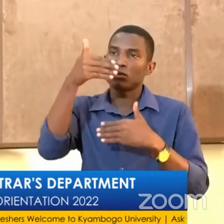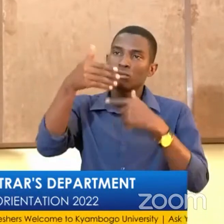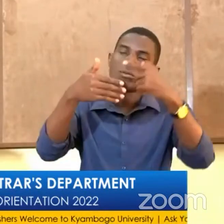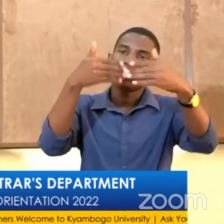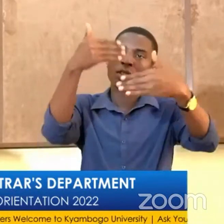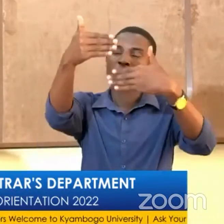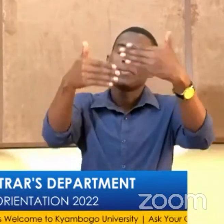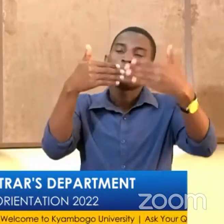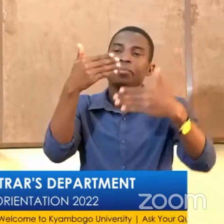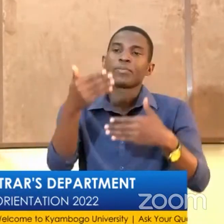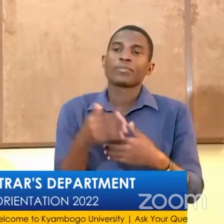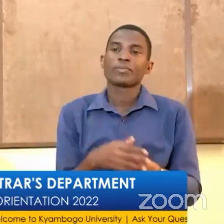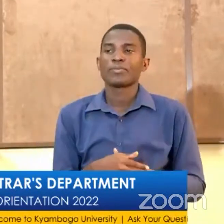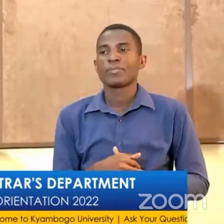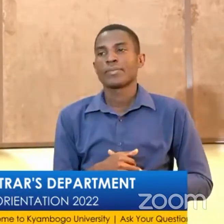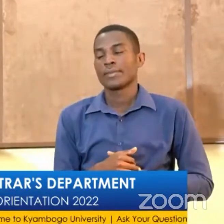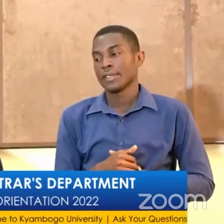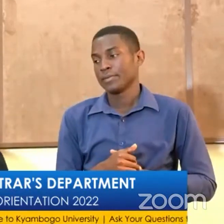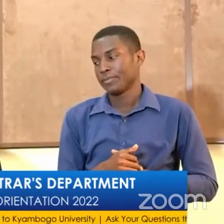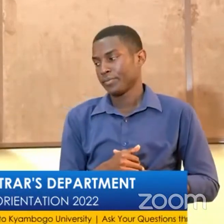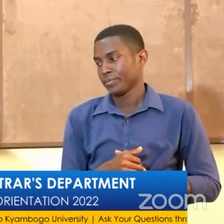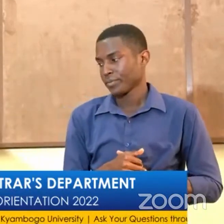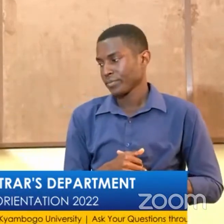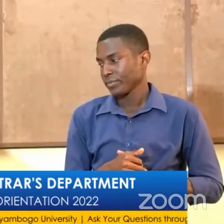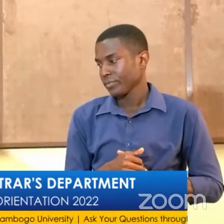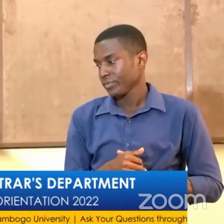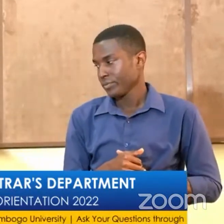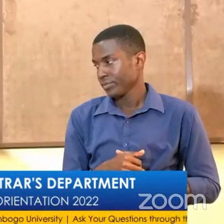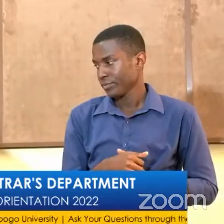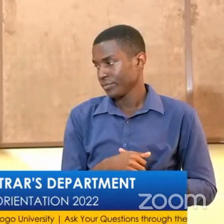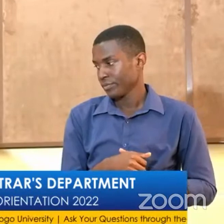And the rest will be history.